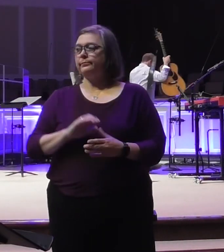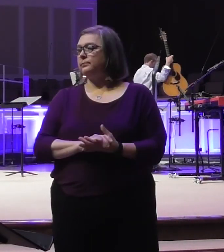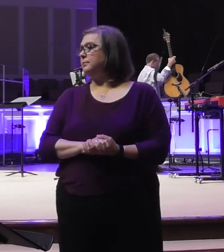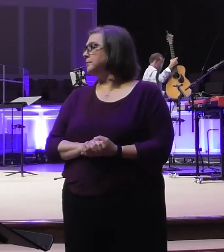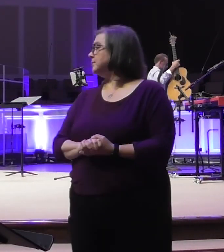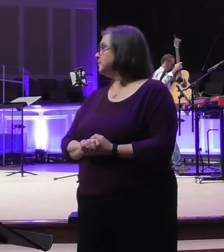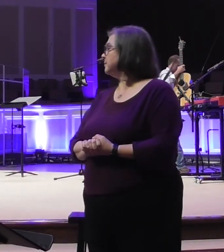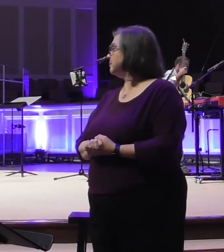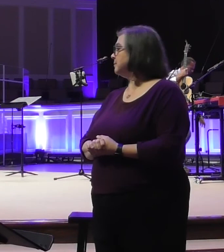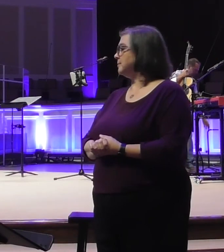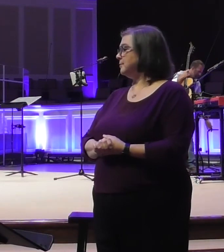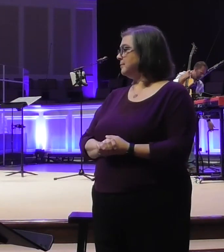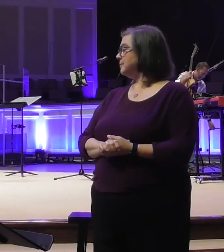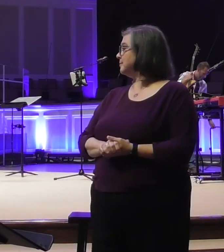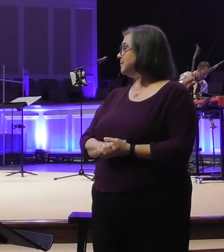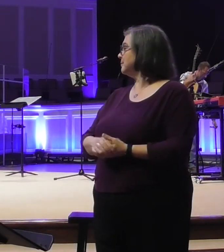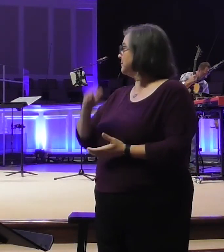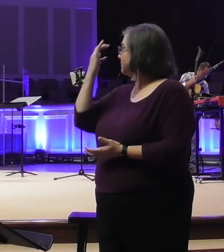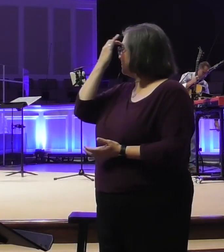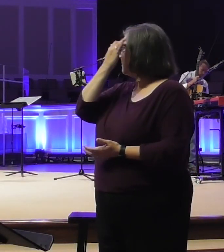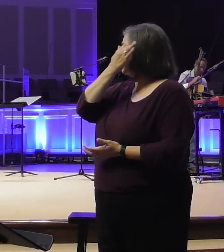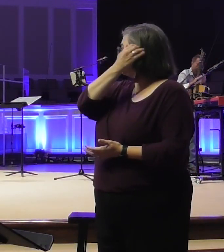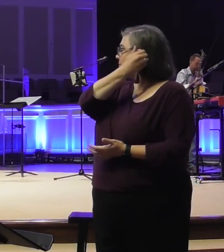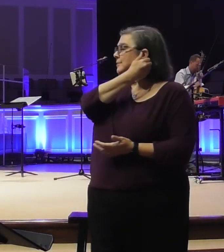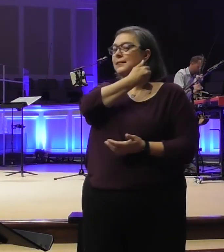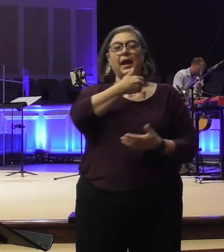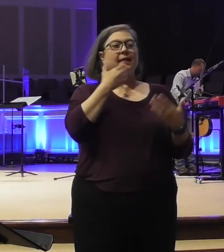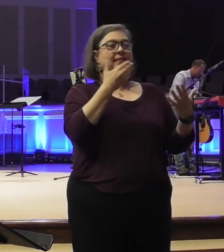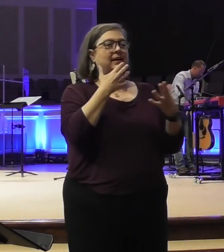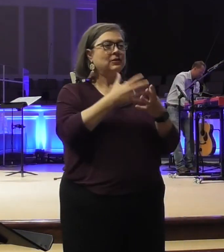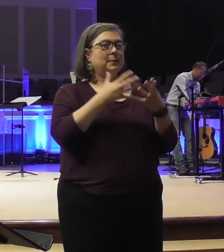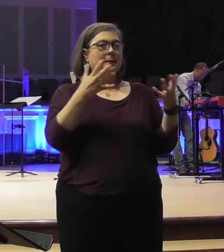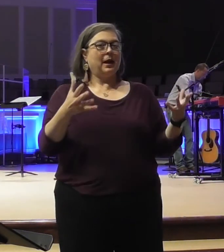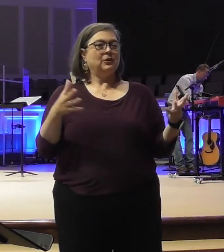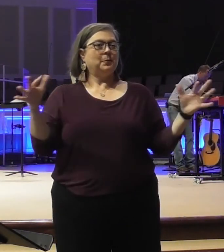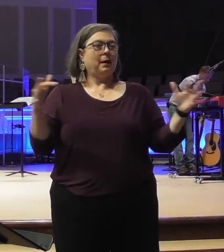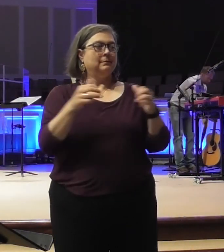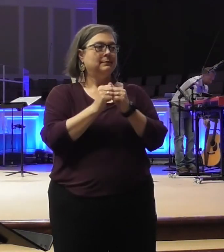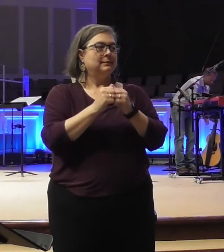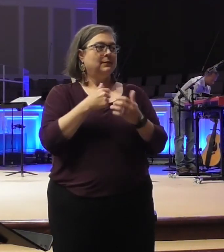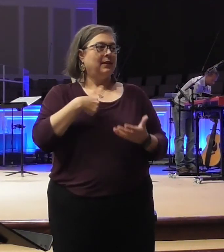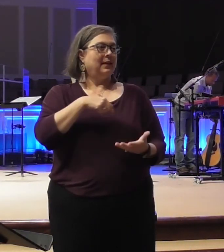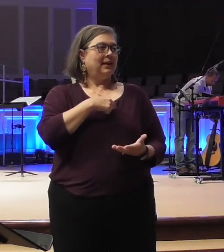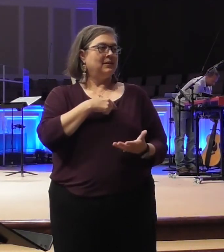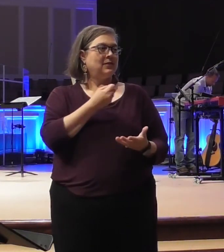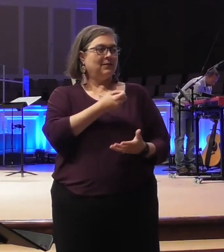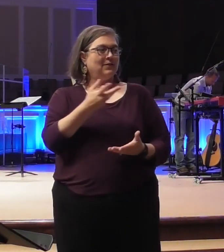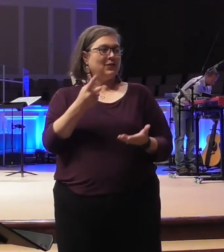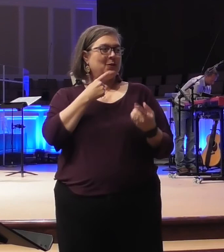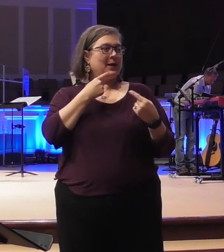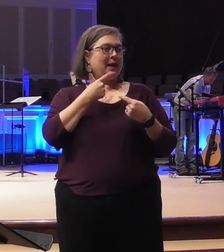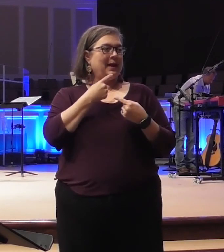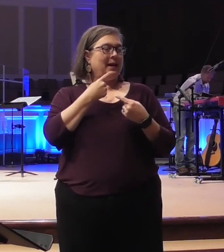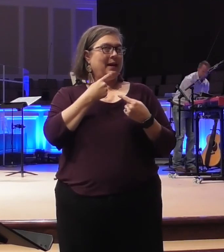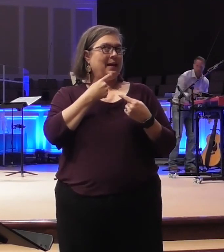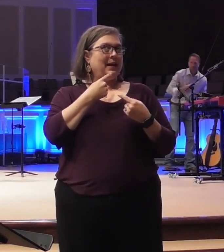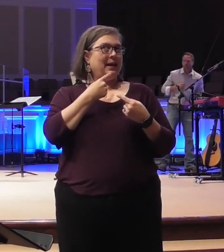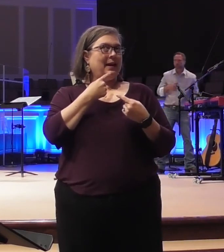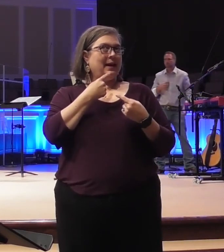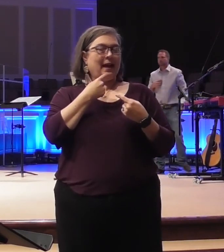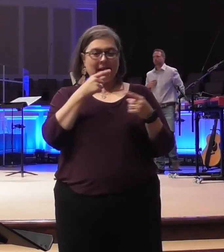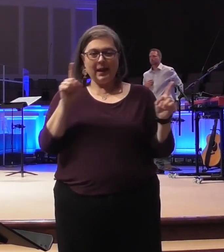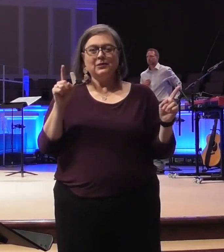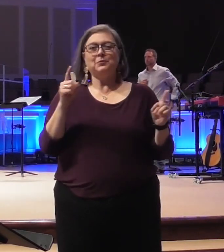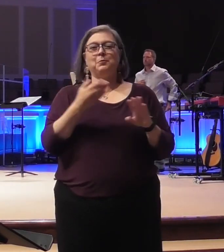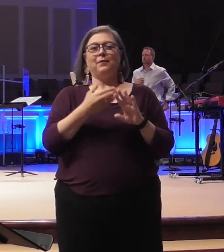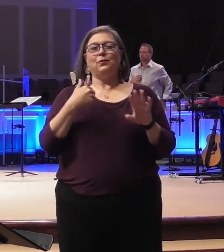Sean, if you come. Well, thank you so much for being with us this morning. And just a couple announcements before we head to Sunday school.